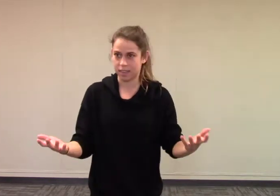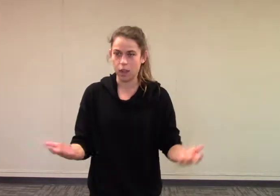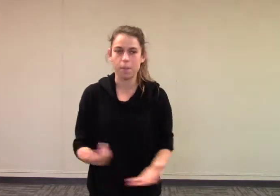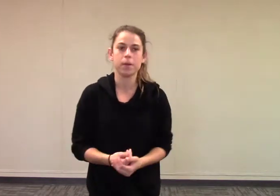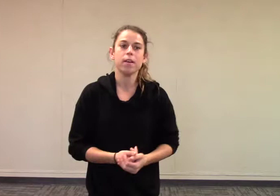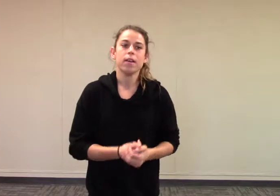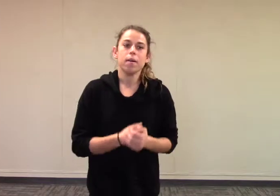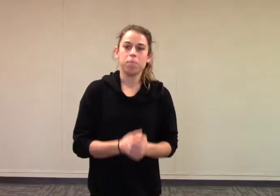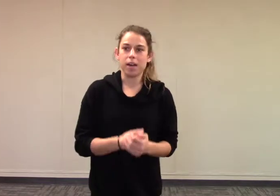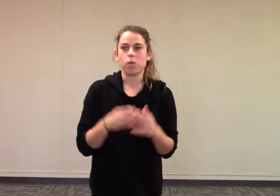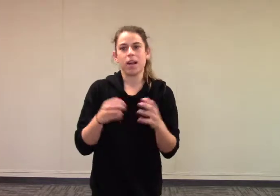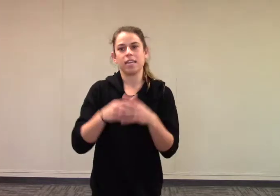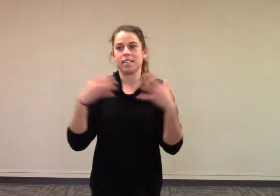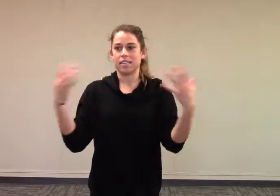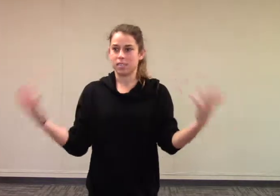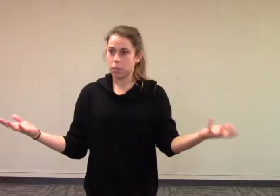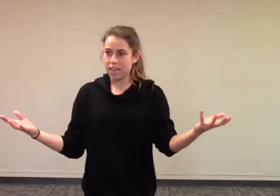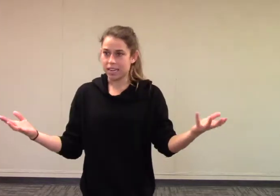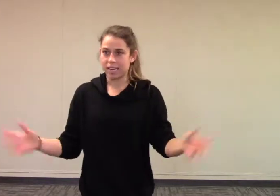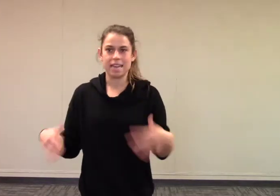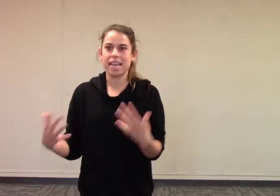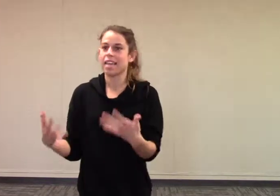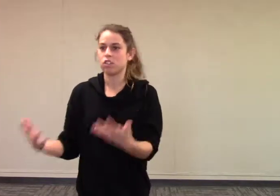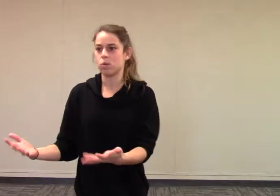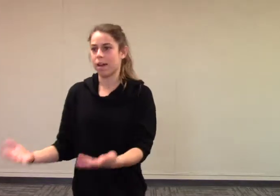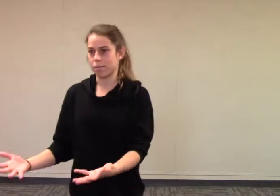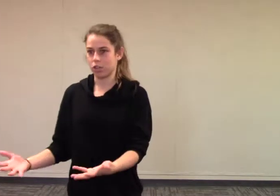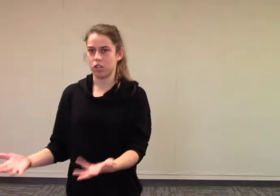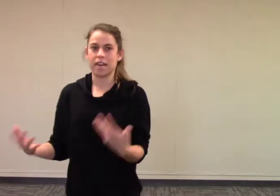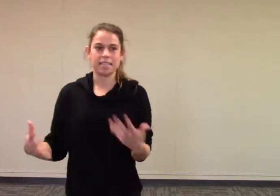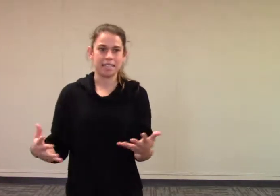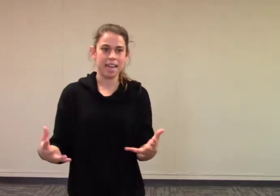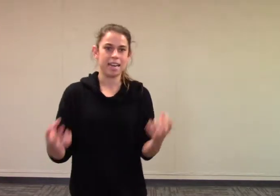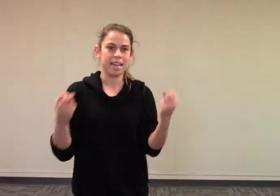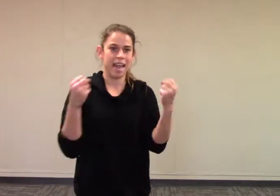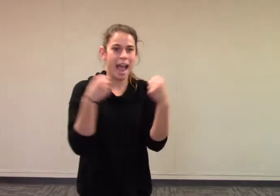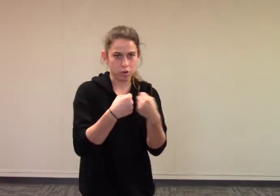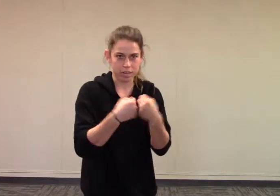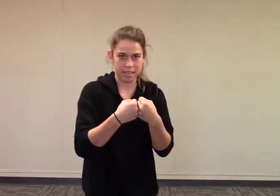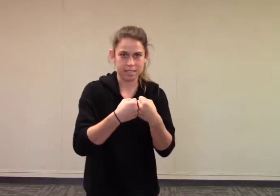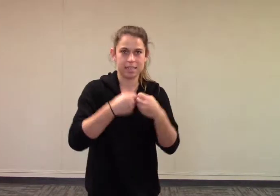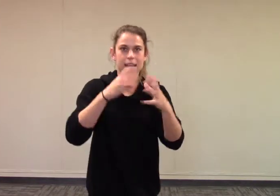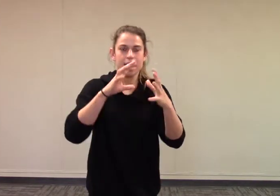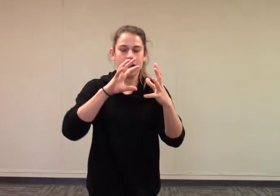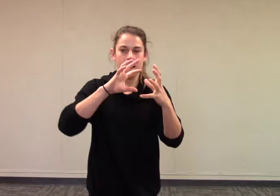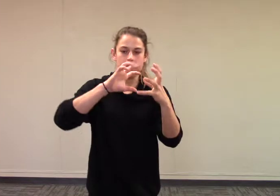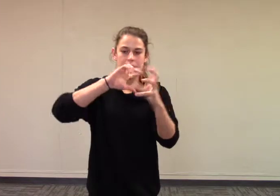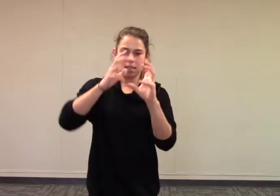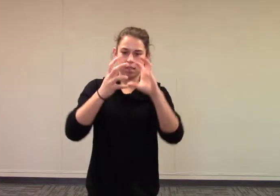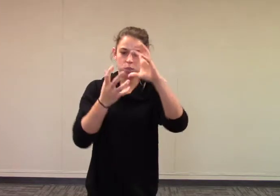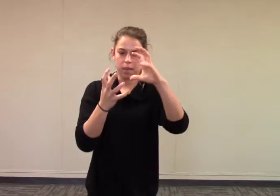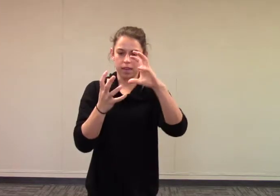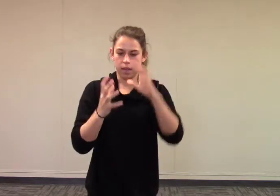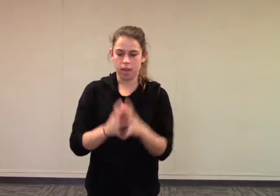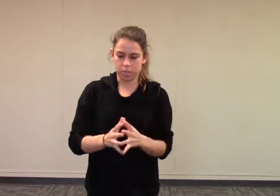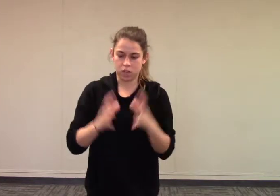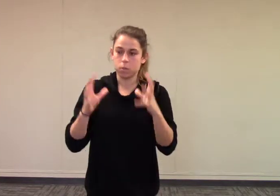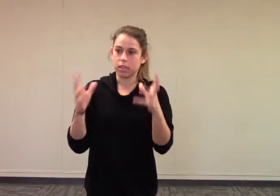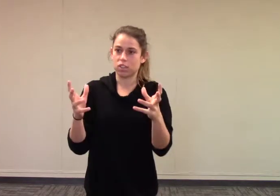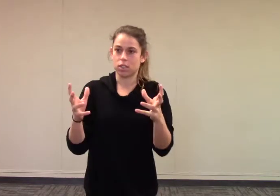up. But when Huntington is expanded, it can't do that function, and instead it aggregates into these big accumulations